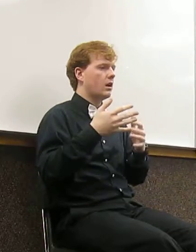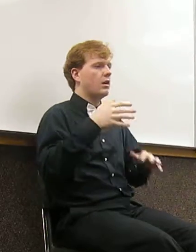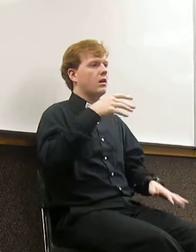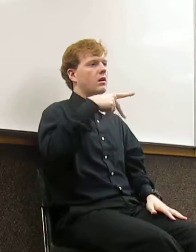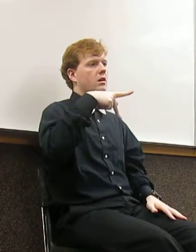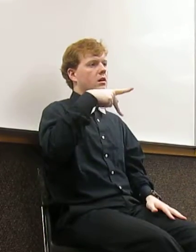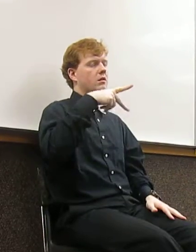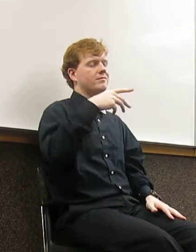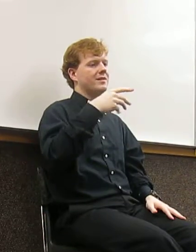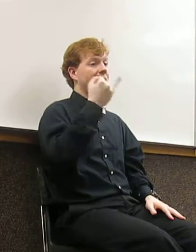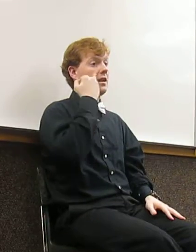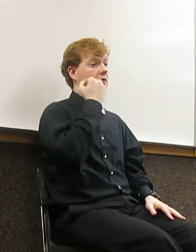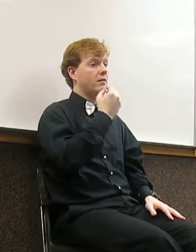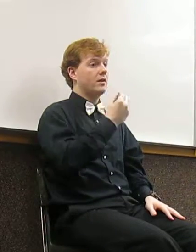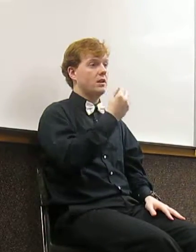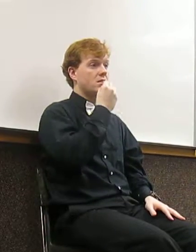potassium, or bananas you could say.